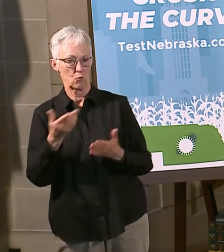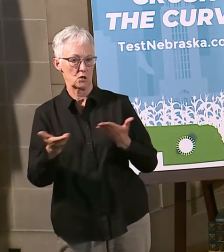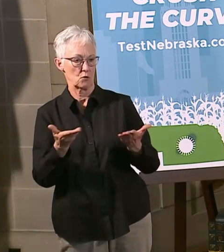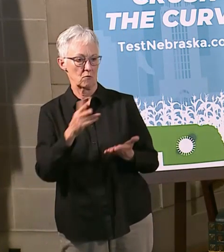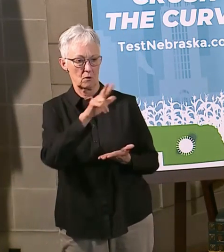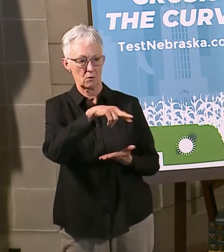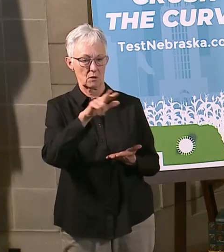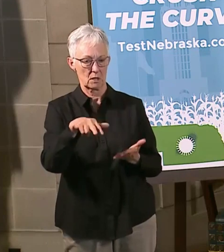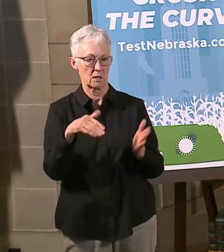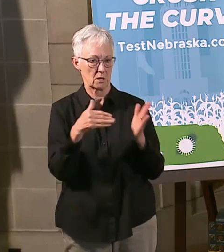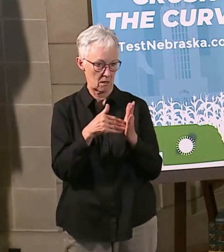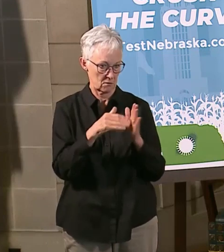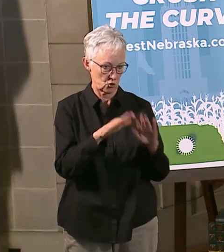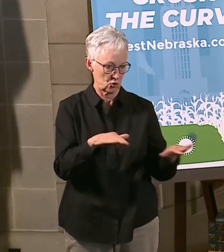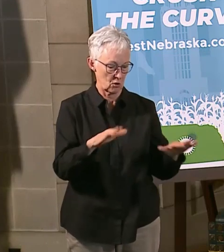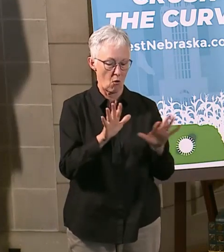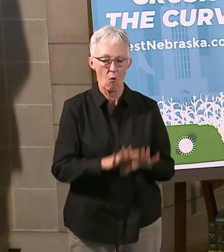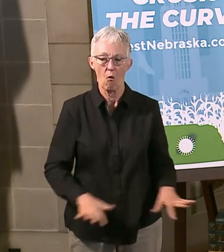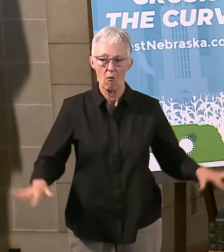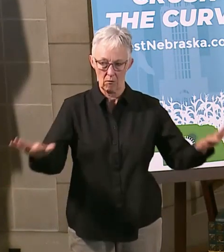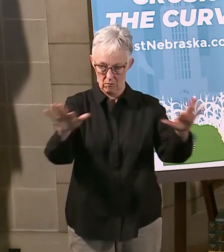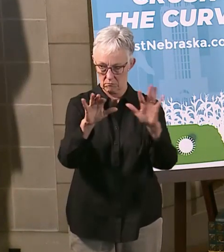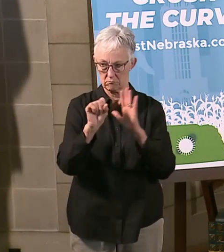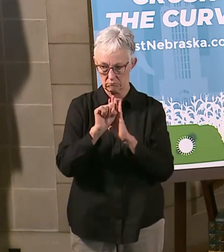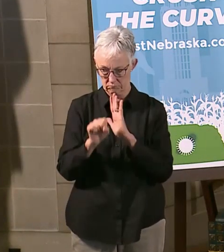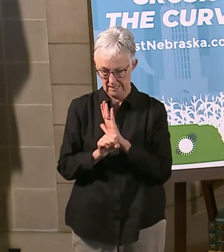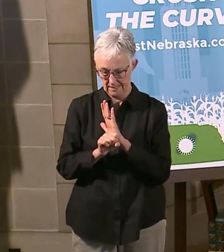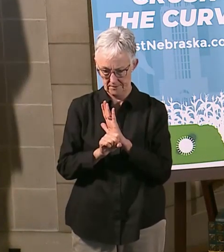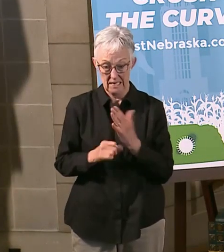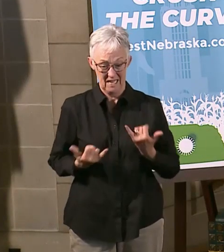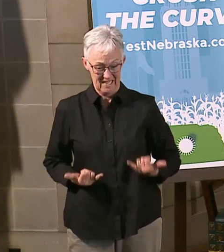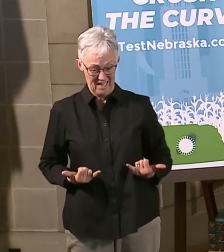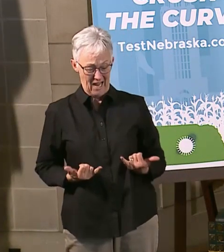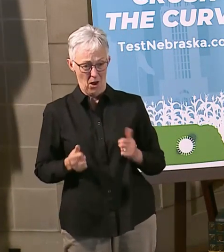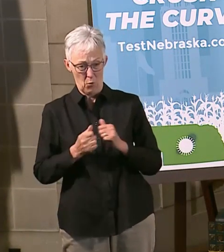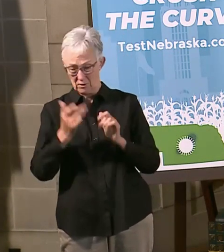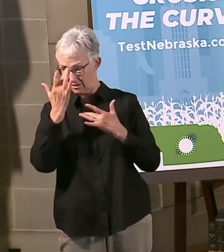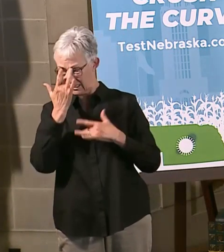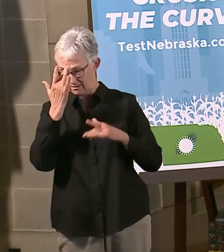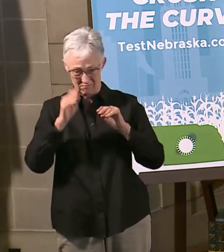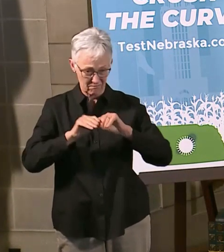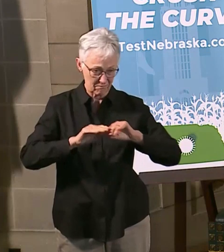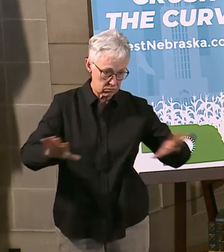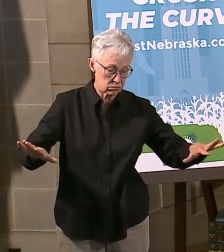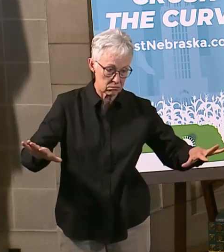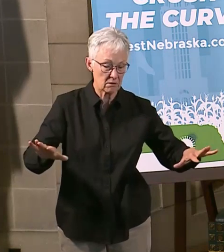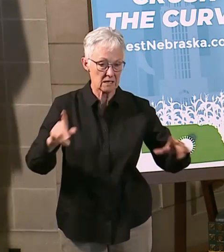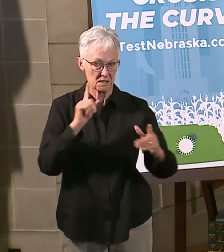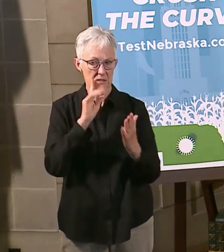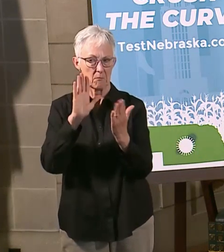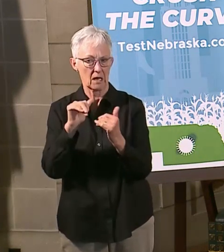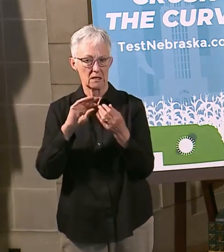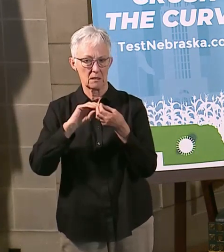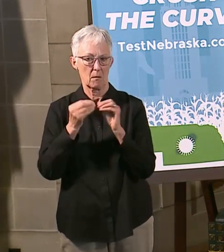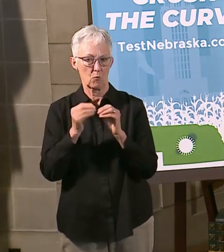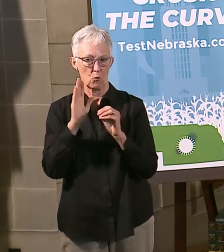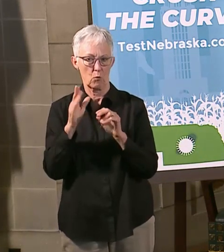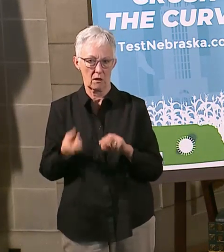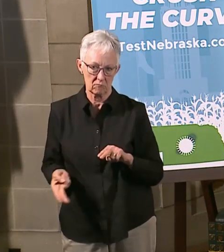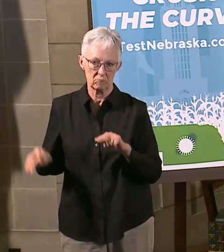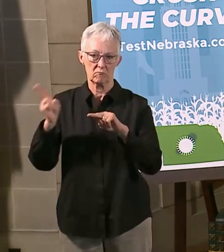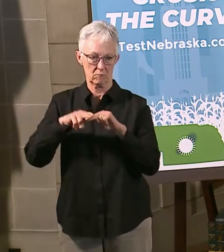over 100 sites across the state, but we do expect that number of women and children served to increase due to the current pandemic.